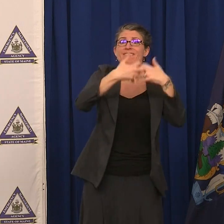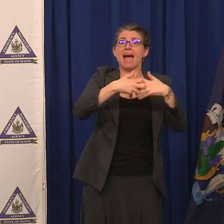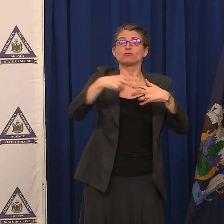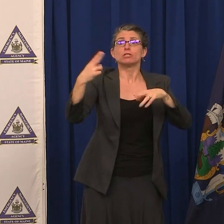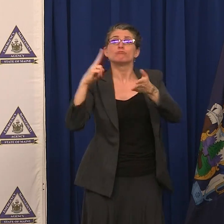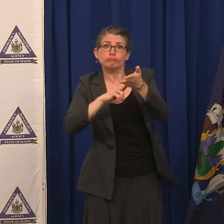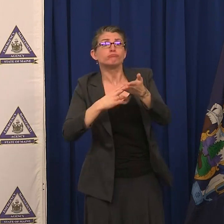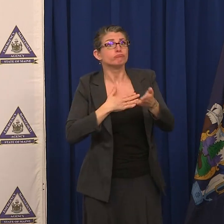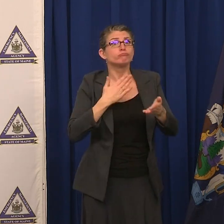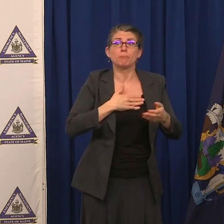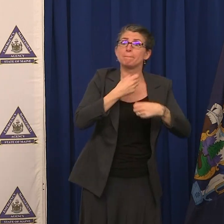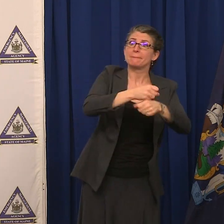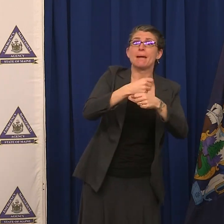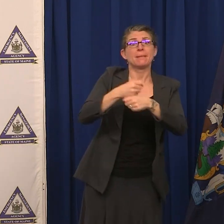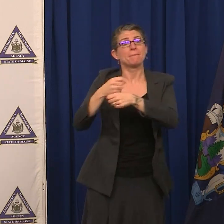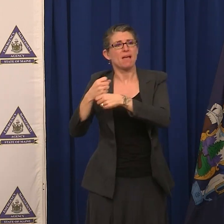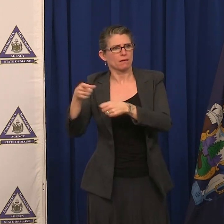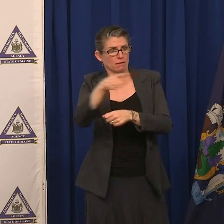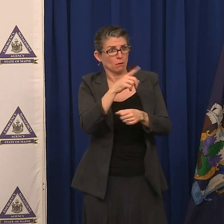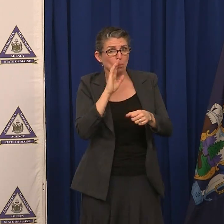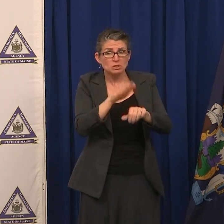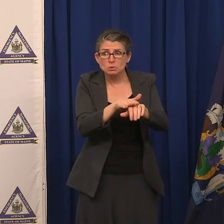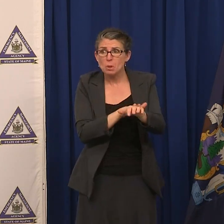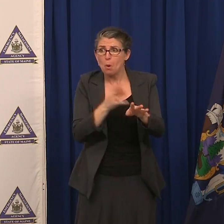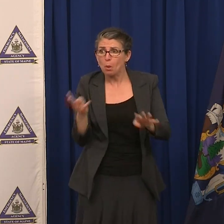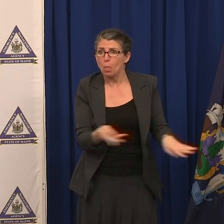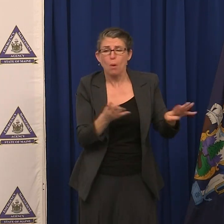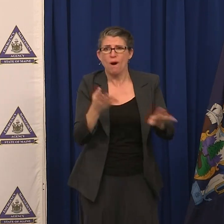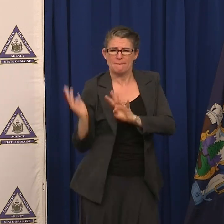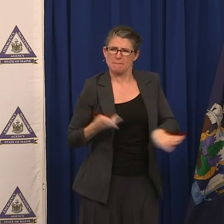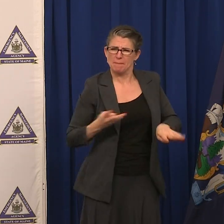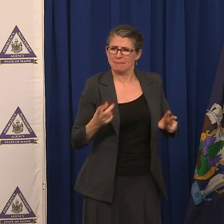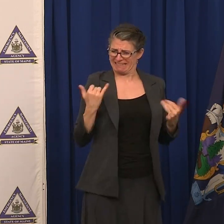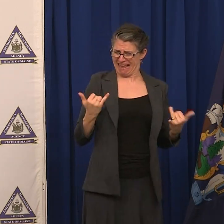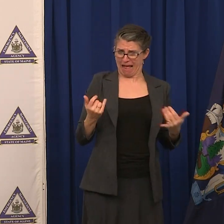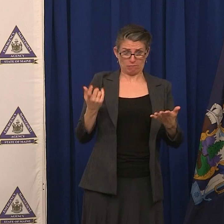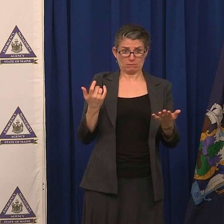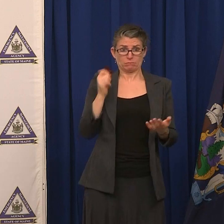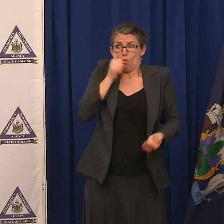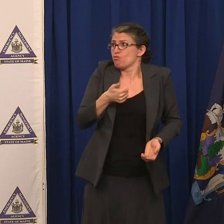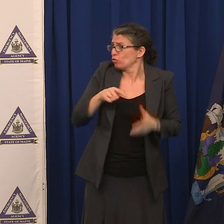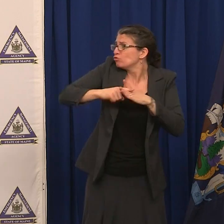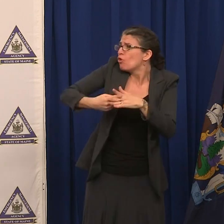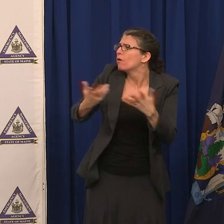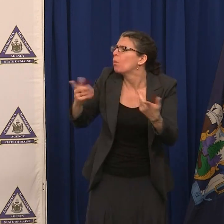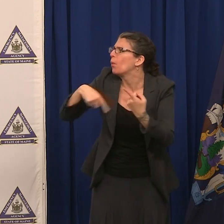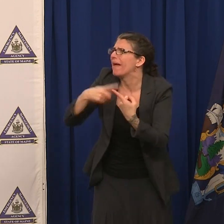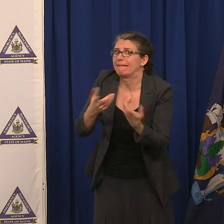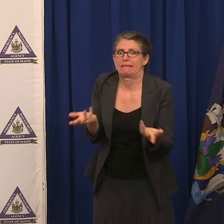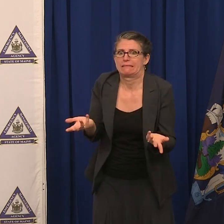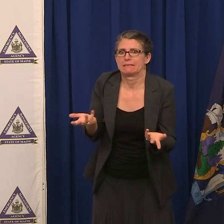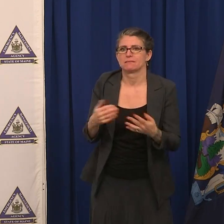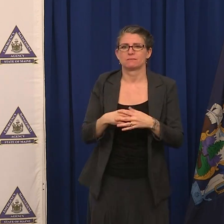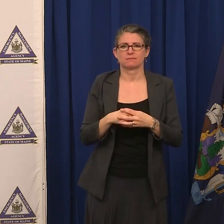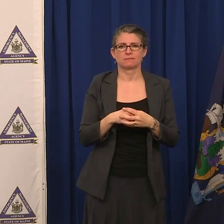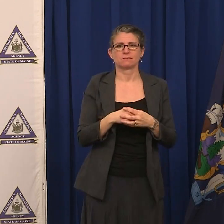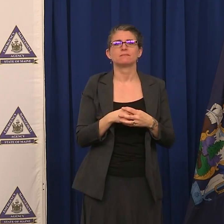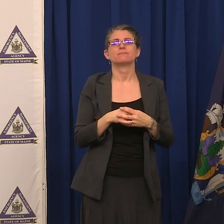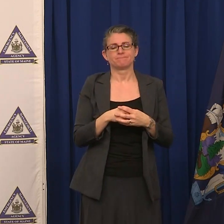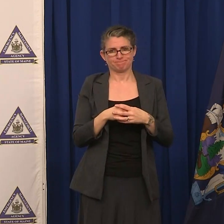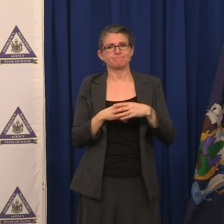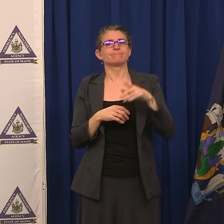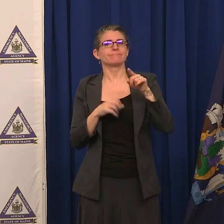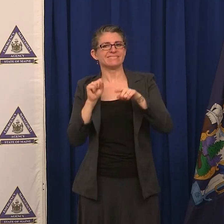that the state might need to take. Yep. So Steve's question is, in light of these different projections, whether additional